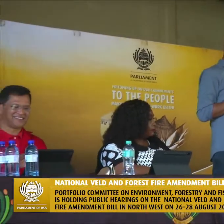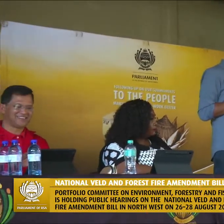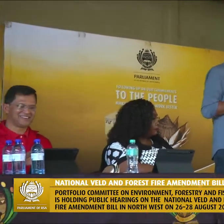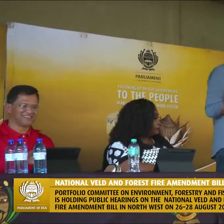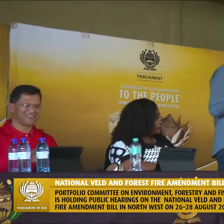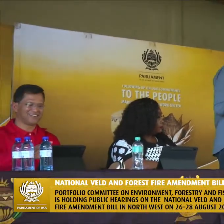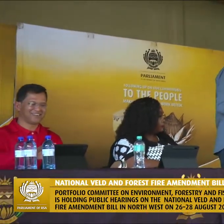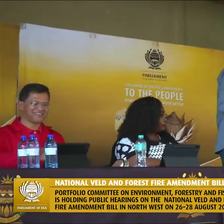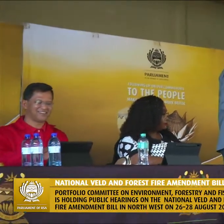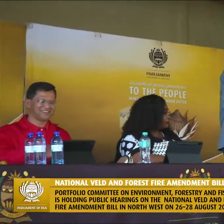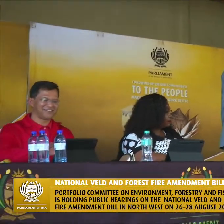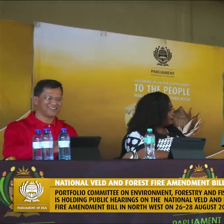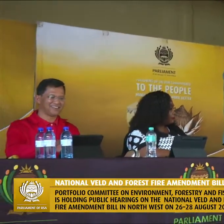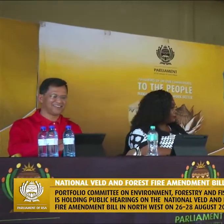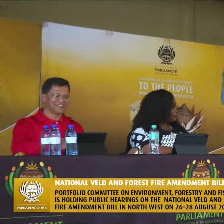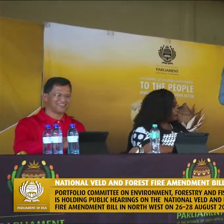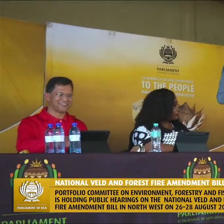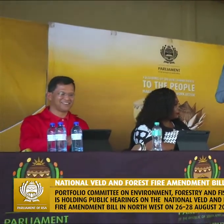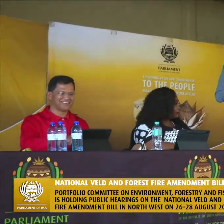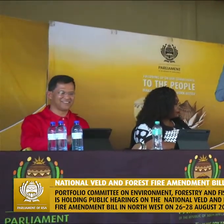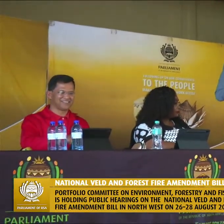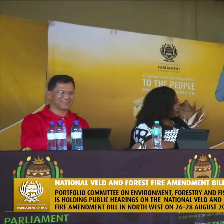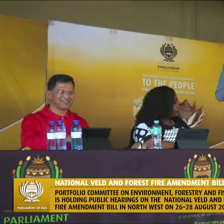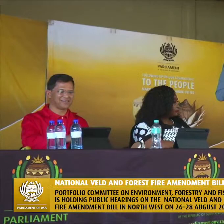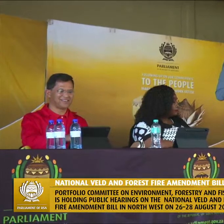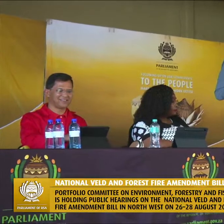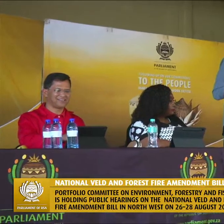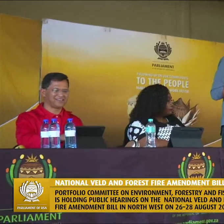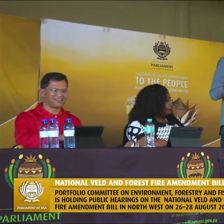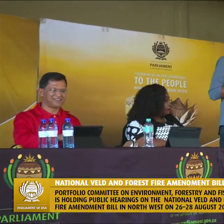but she's from the northwest northwest